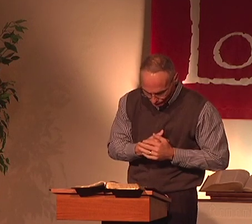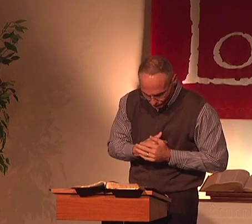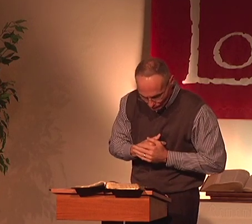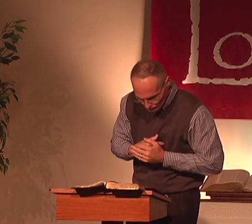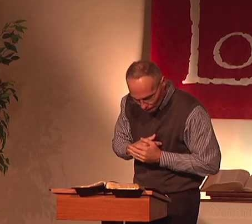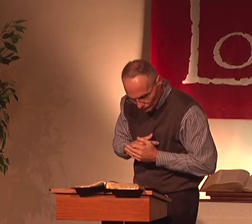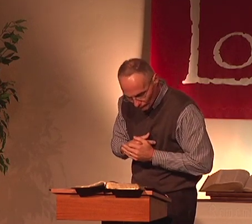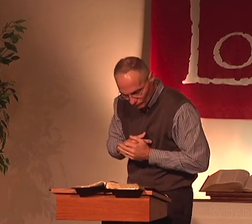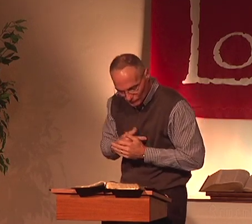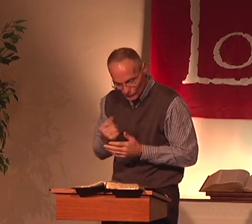us